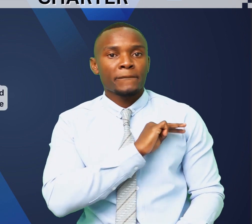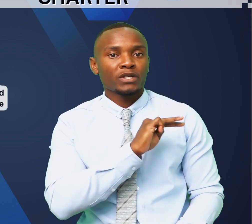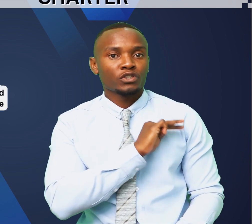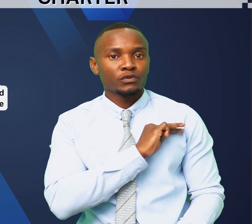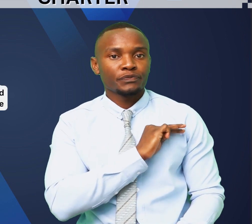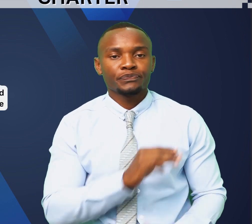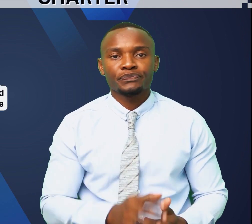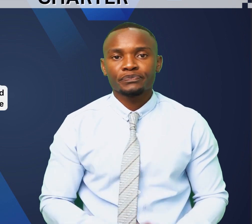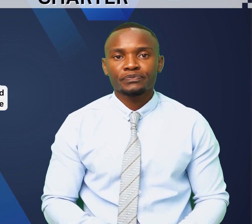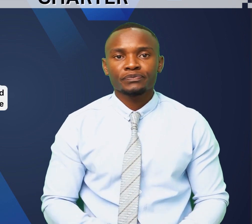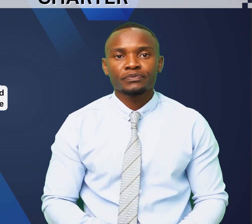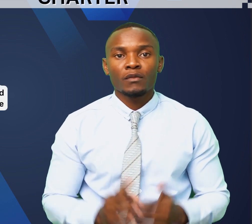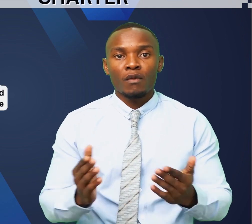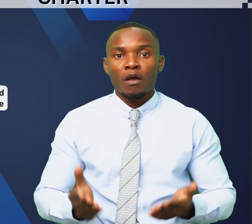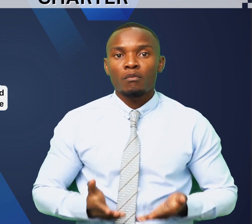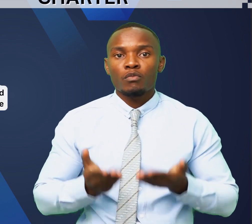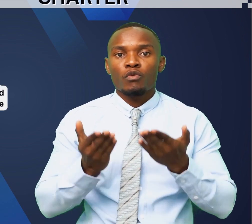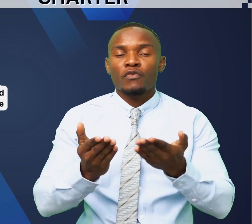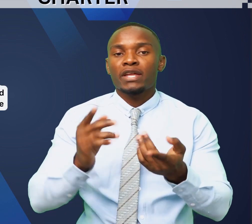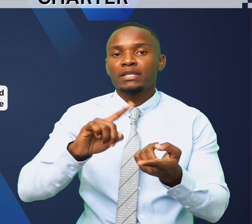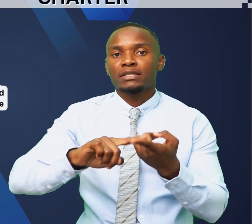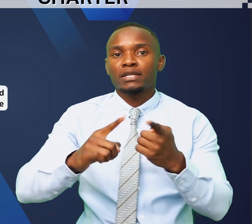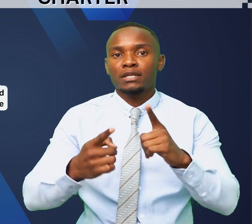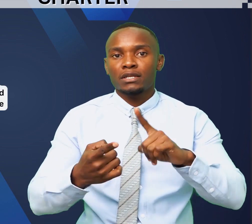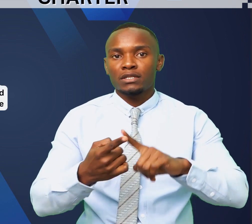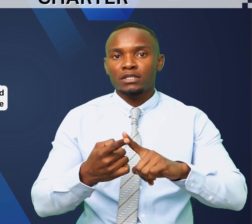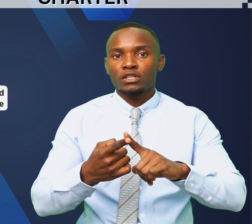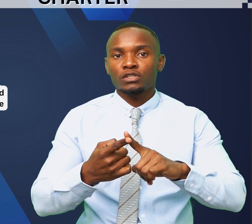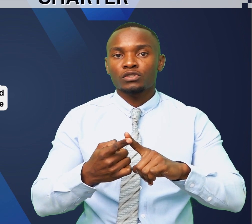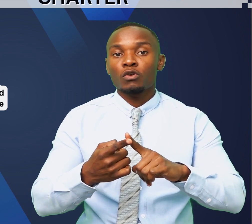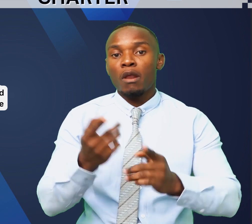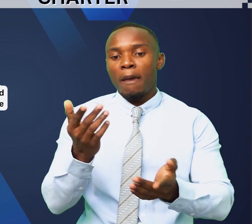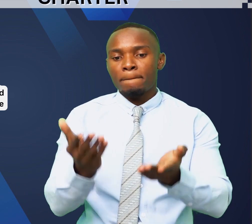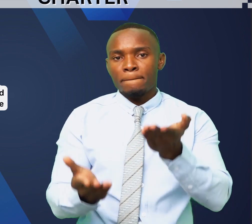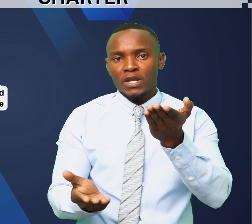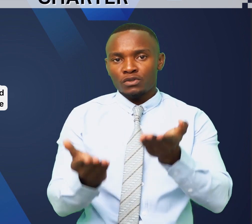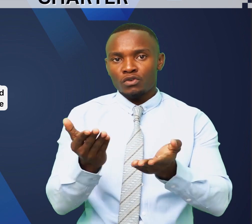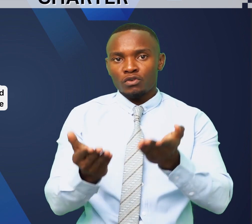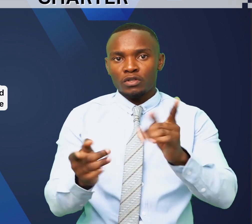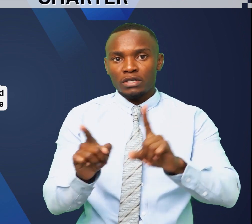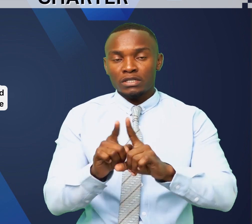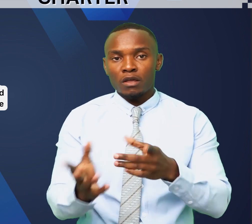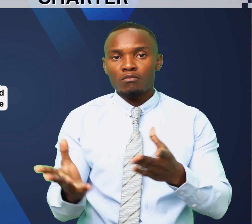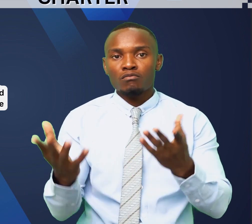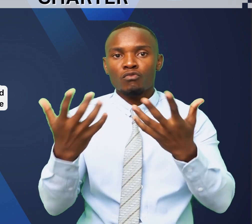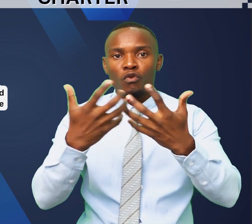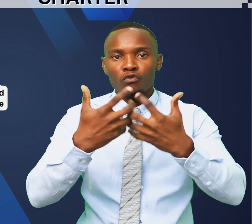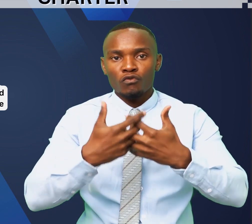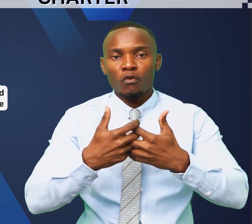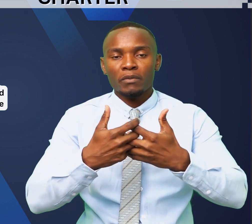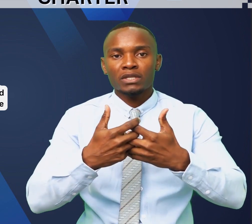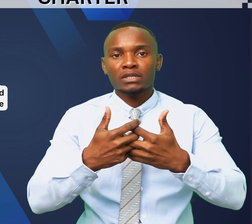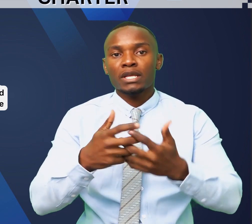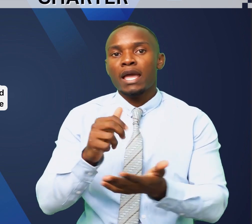Mission. To provide standardization, metrology, and conformity assessment services that